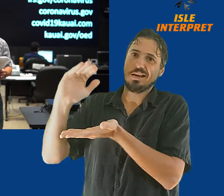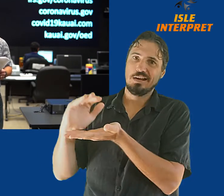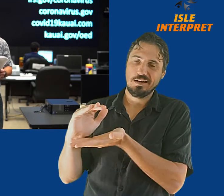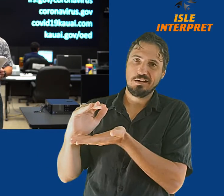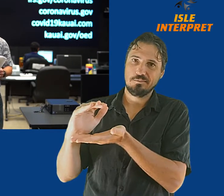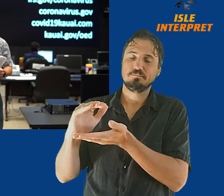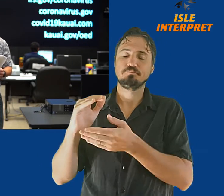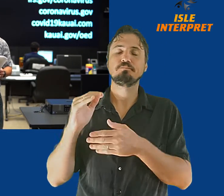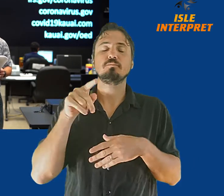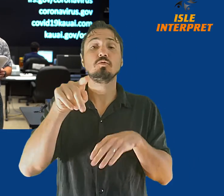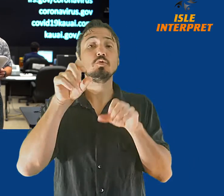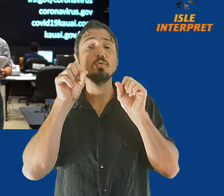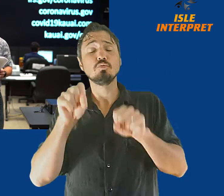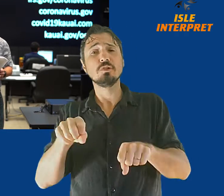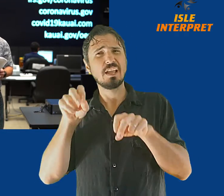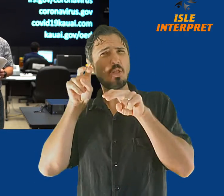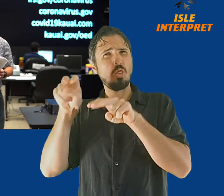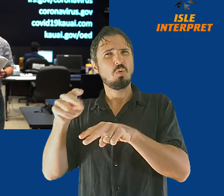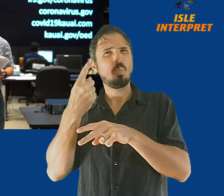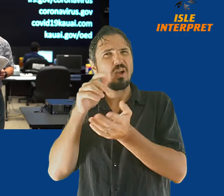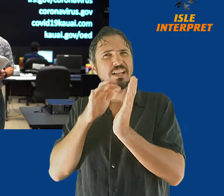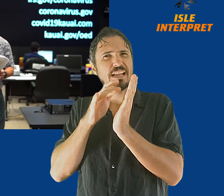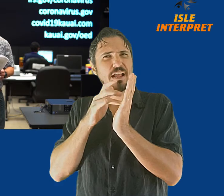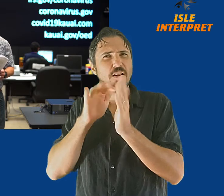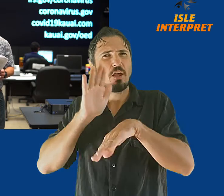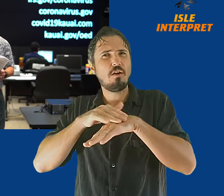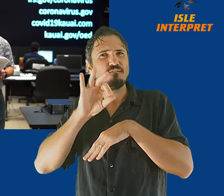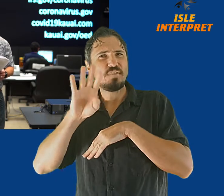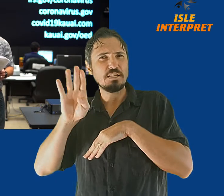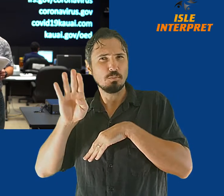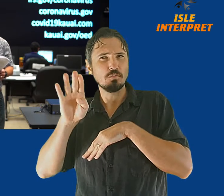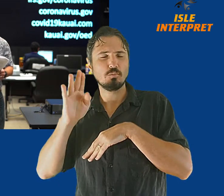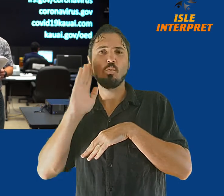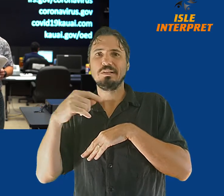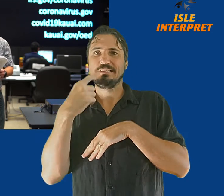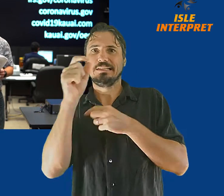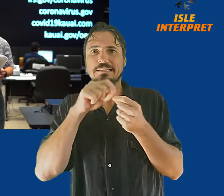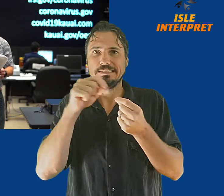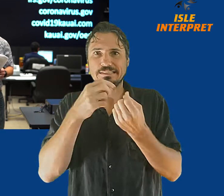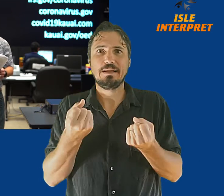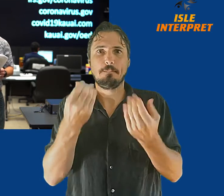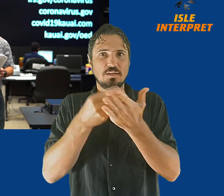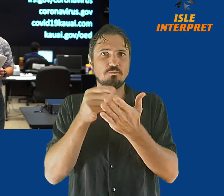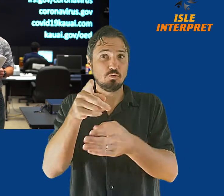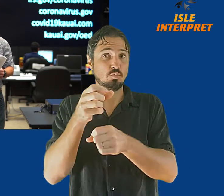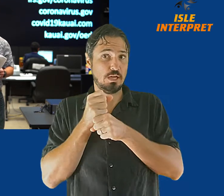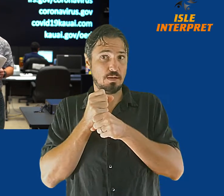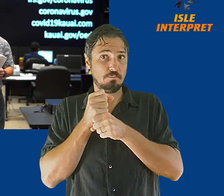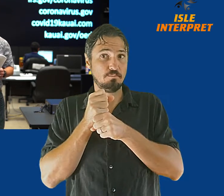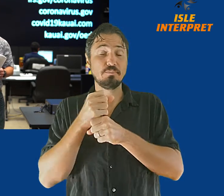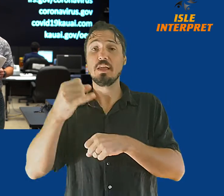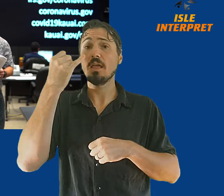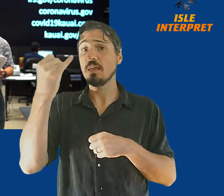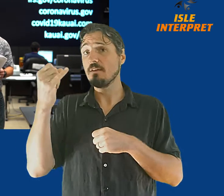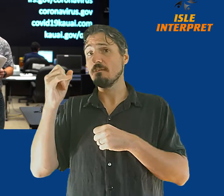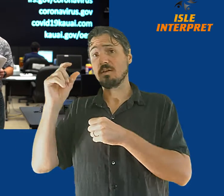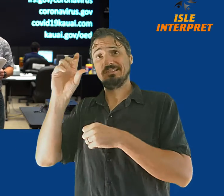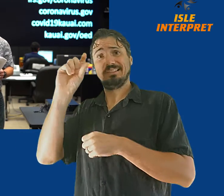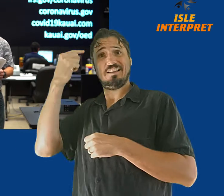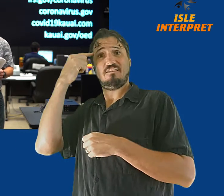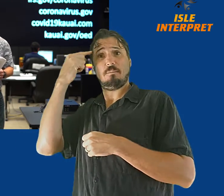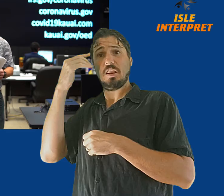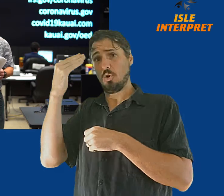receive. If you have received your tax returns via direct deposit, your check will be directly deposited into that bank